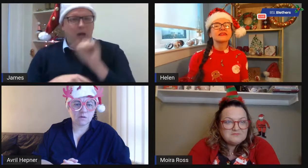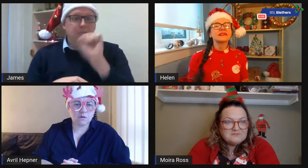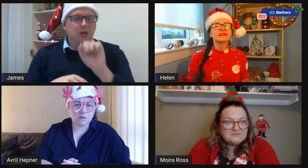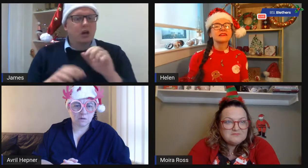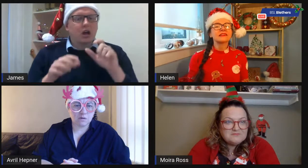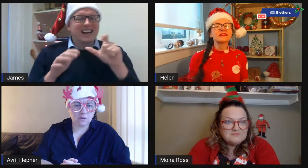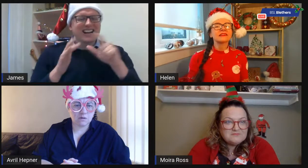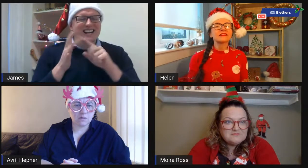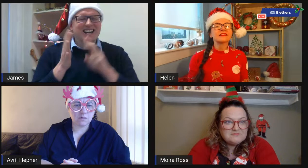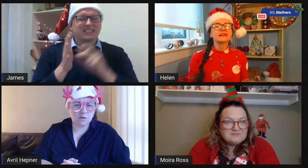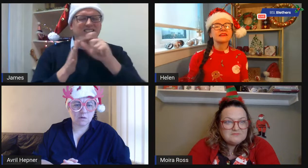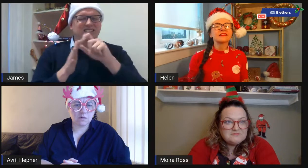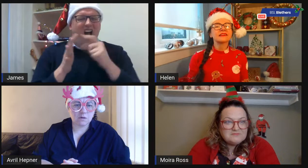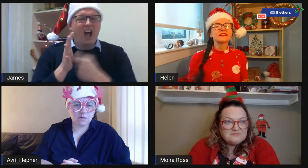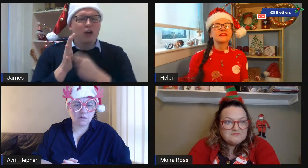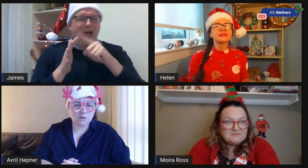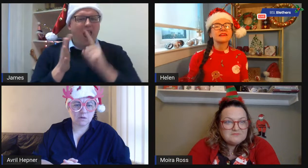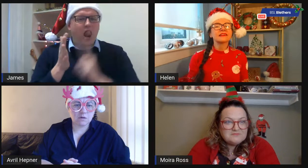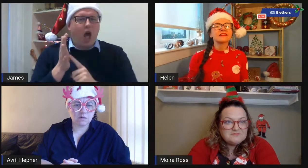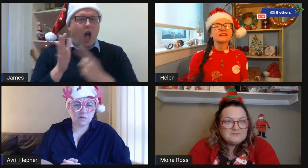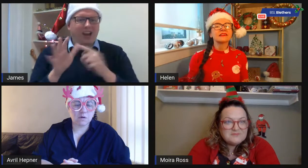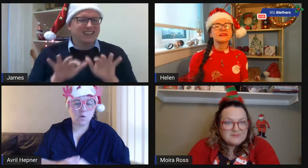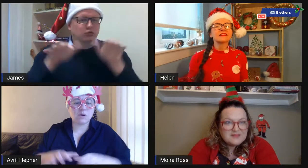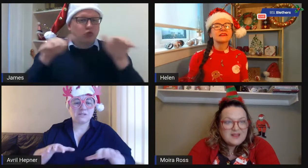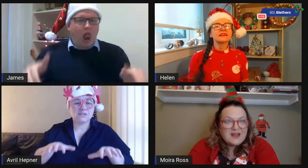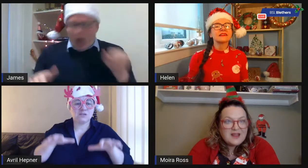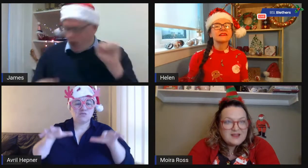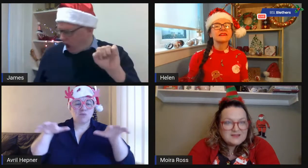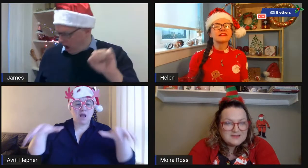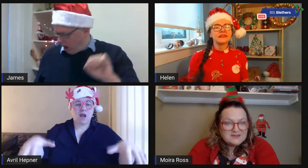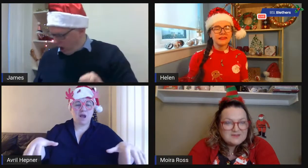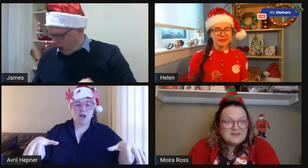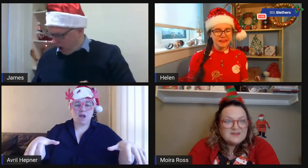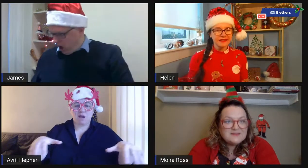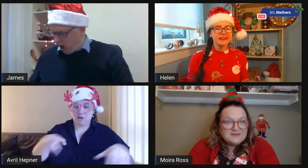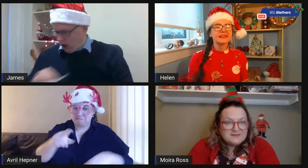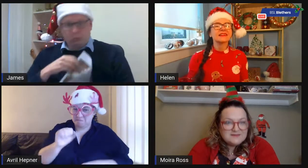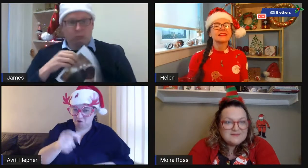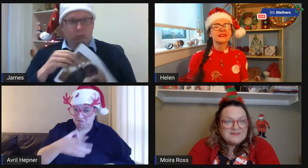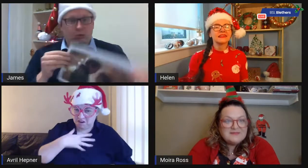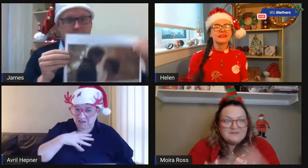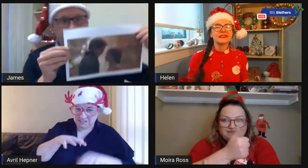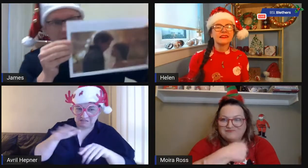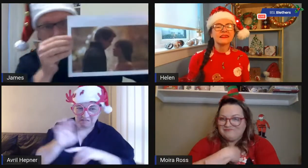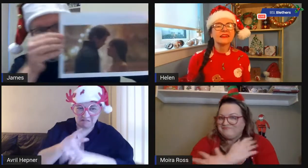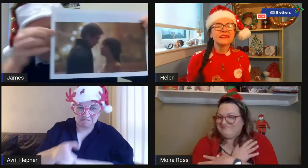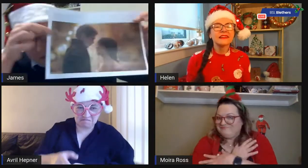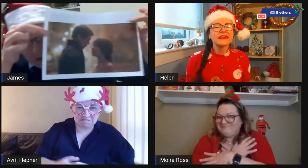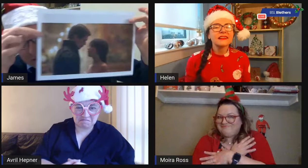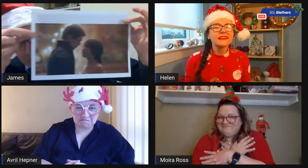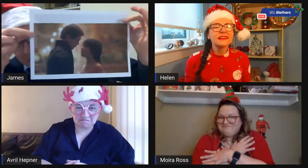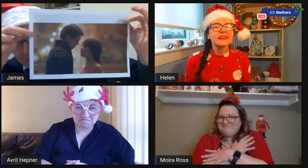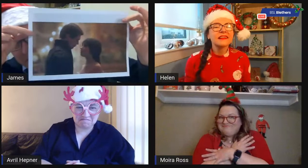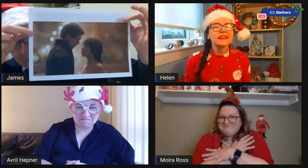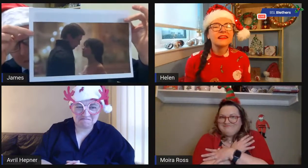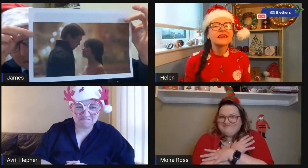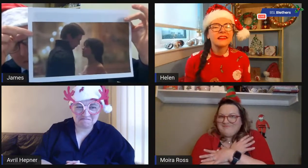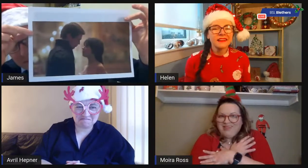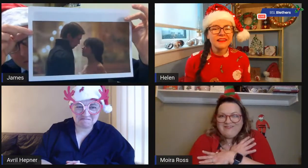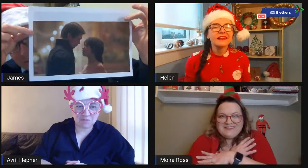For any families that maybe want to watch anything together. It's Cinderella, Cinderella. a